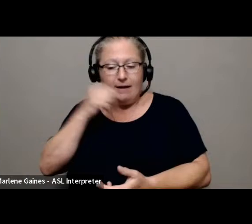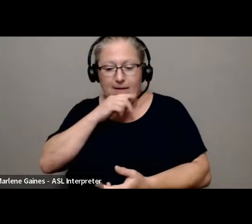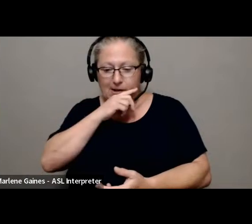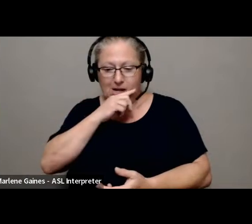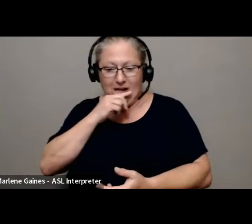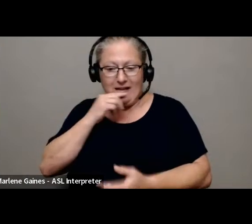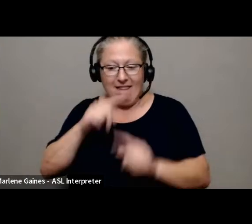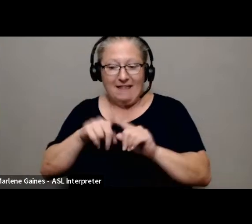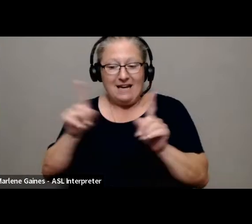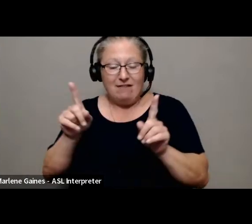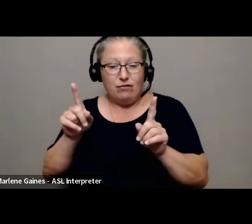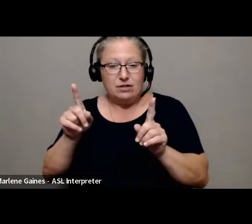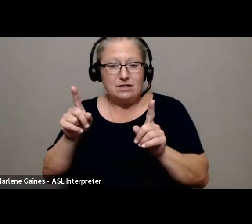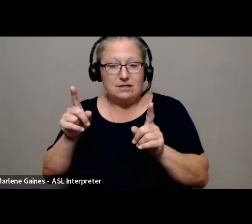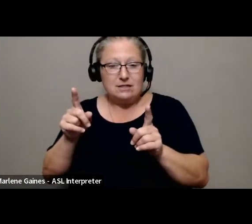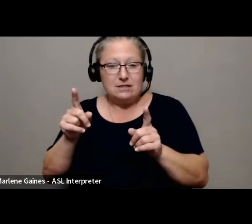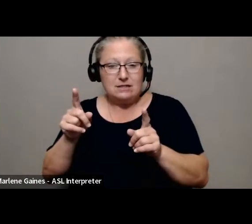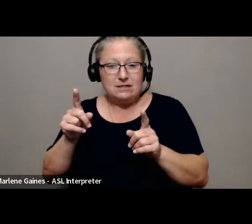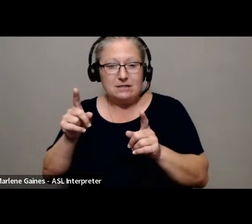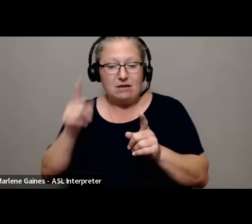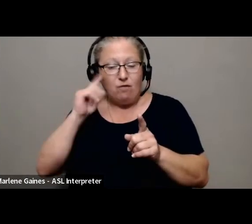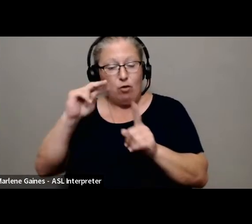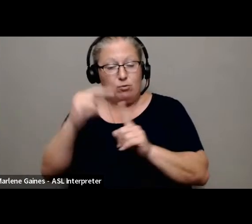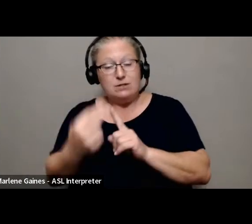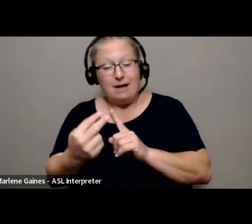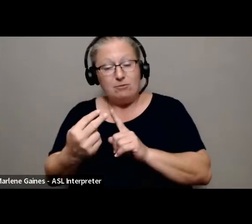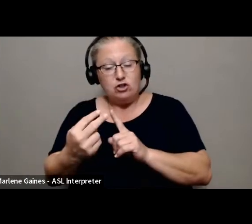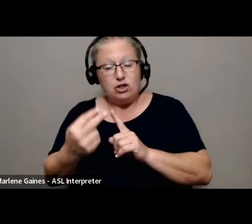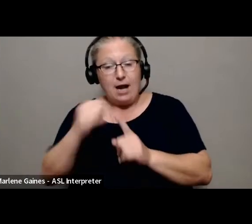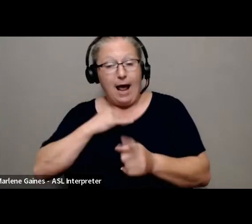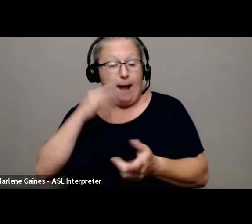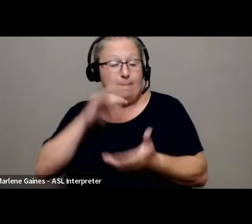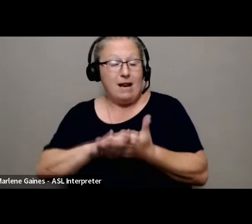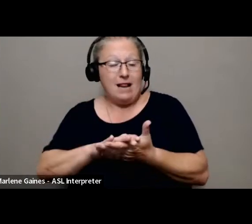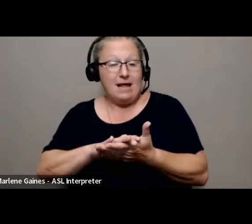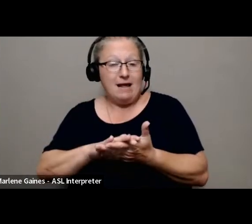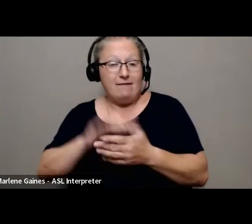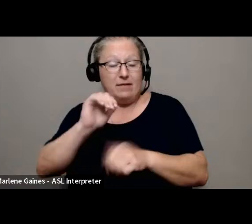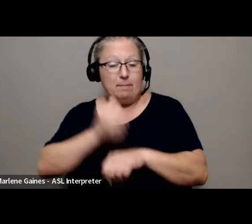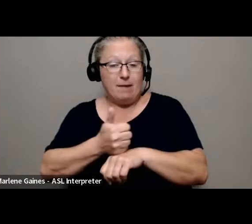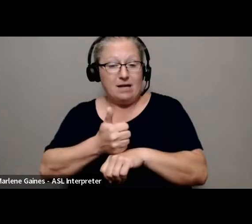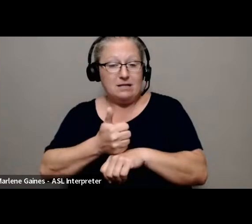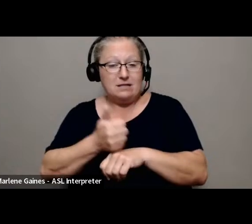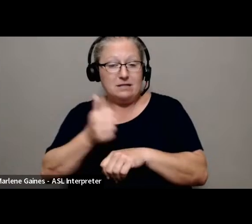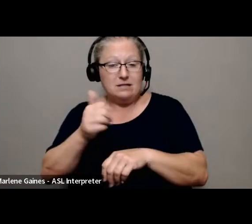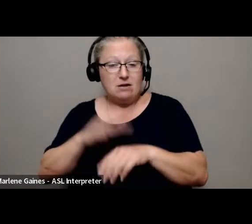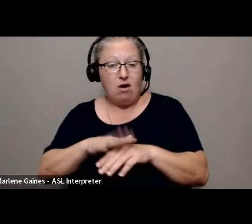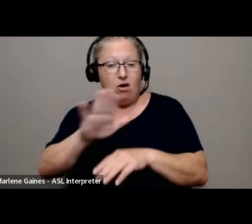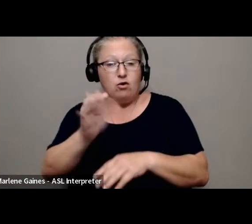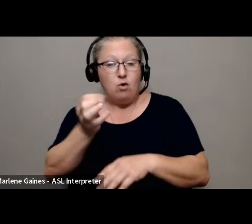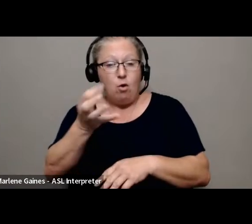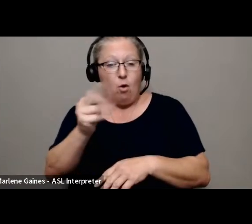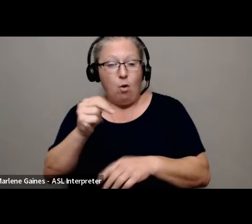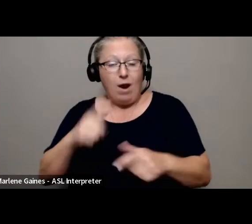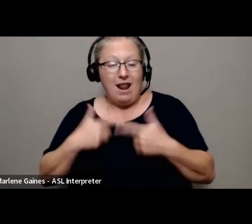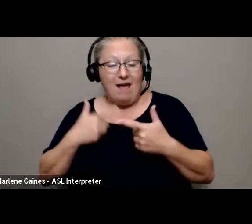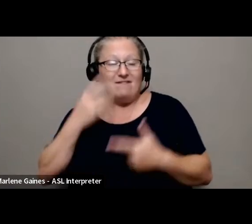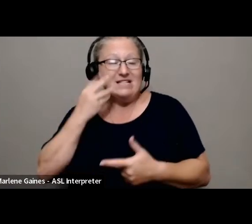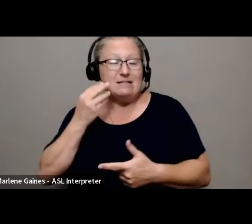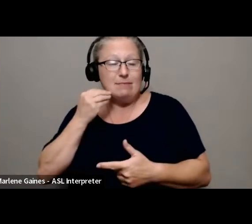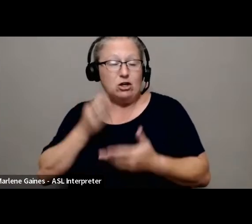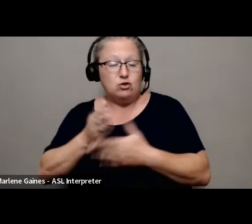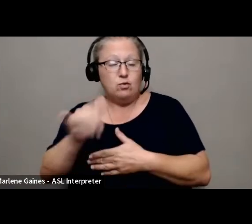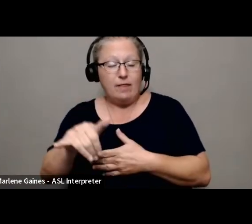the difference in the perception, I believe, is based on your own lived experience through